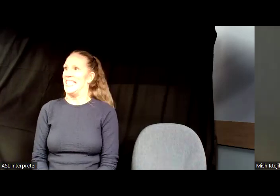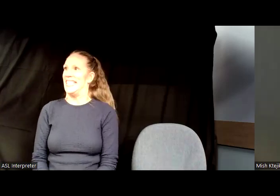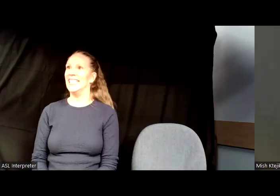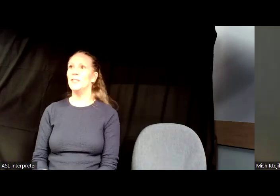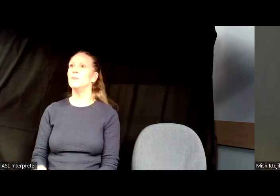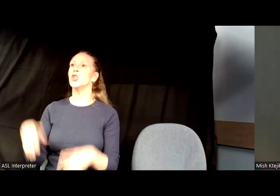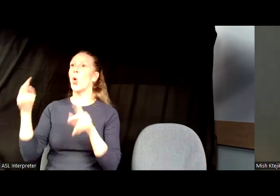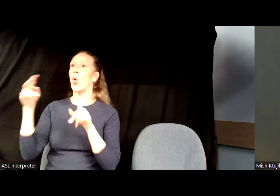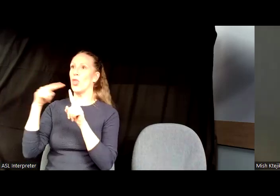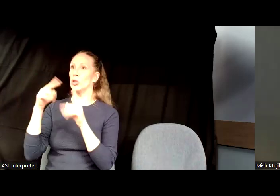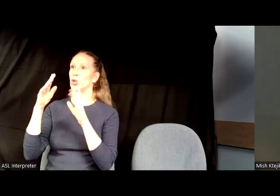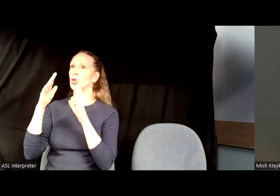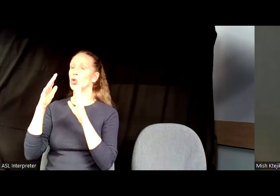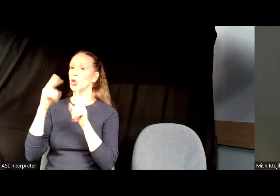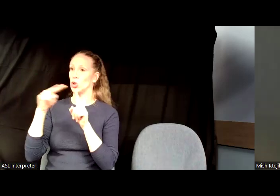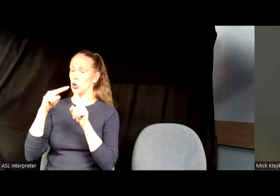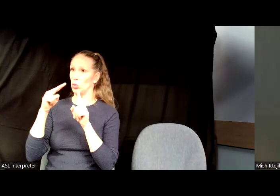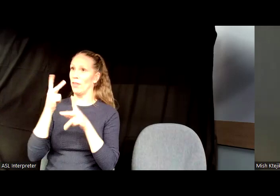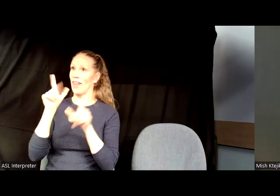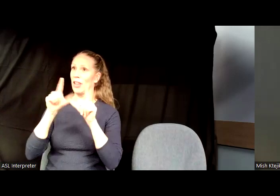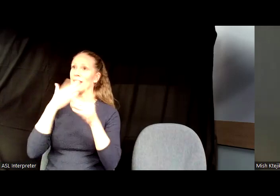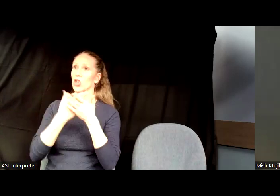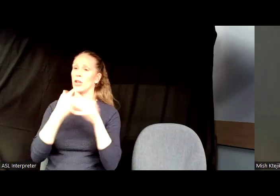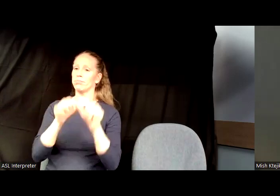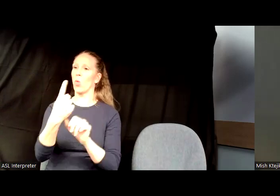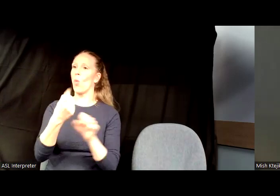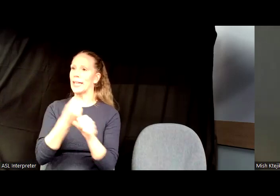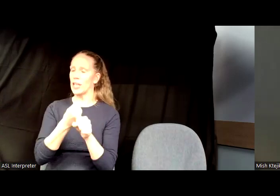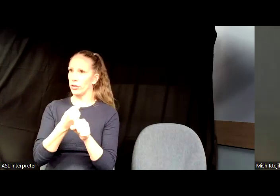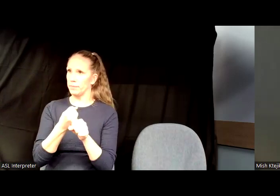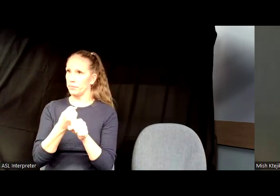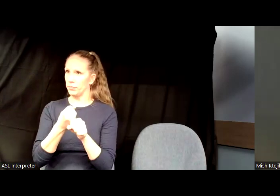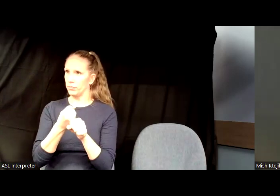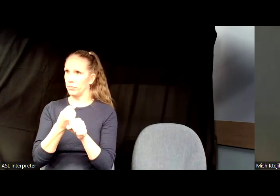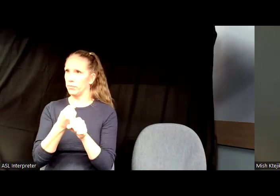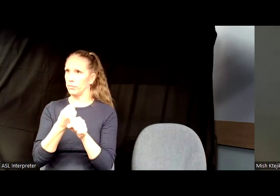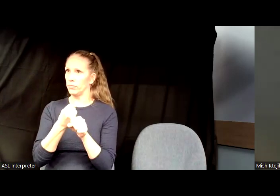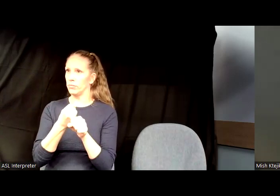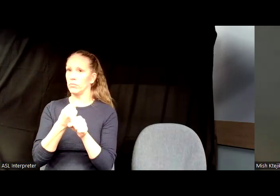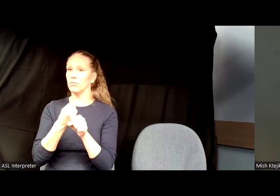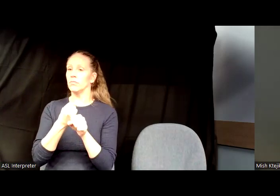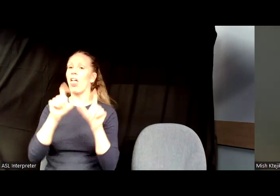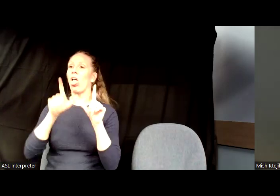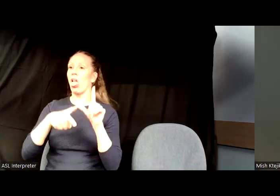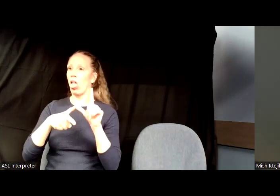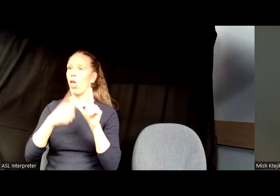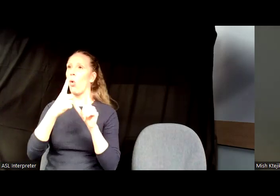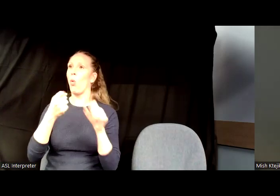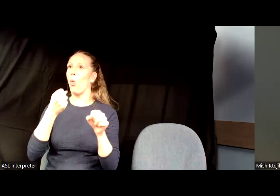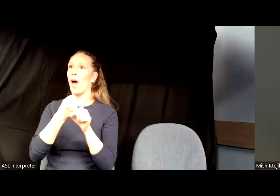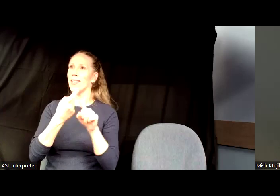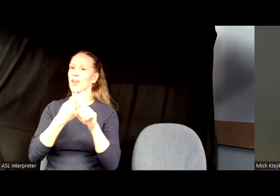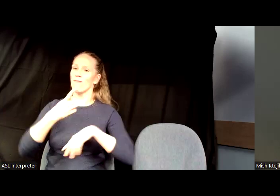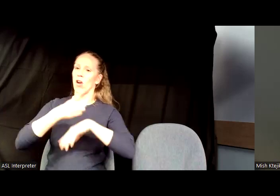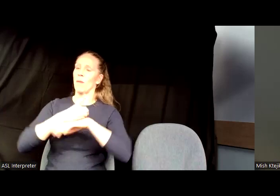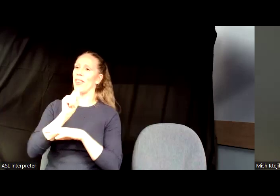So the supervisor license is good for 1 year and it becomes inactive 1 year from the date.